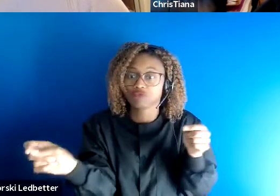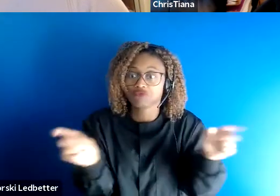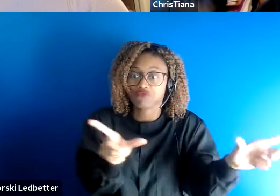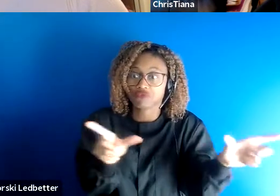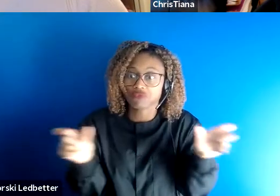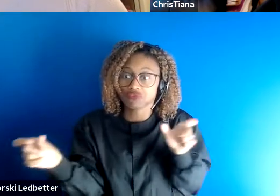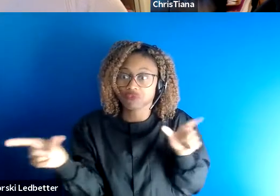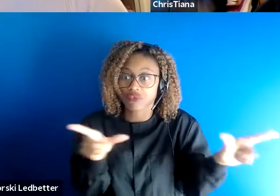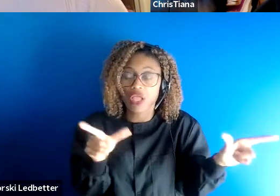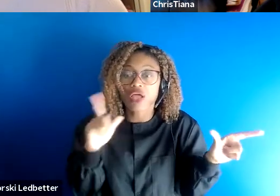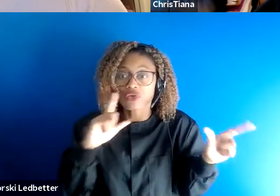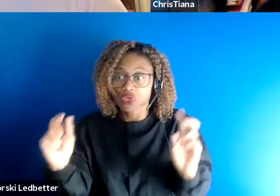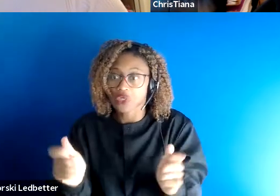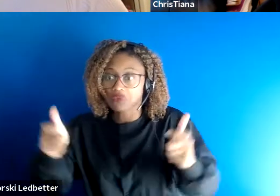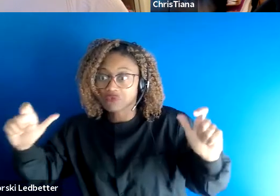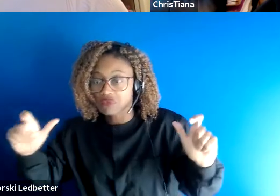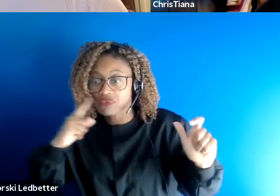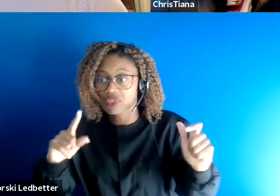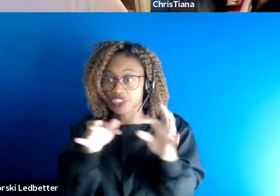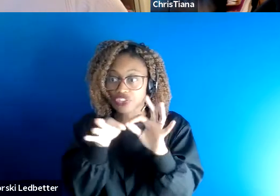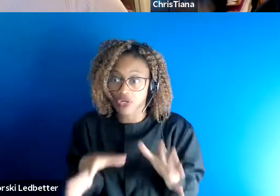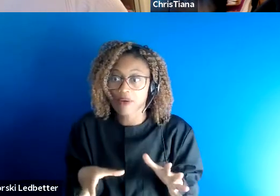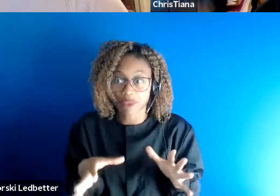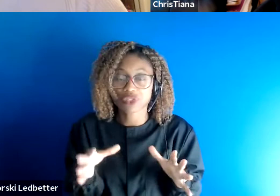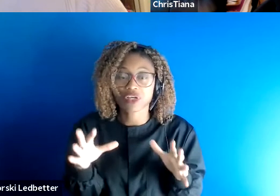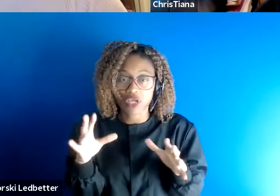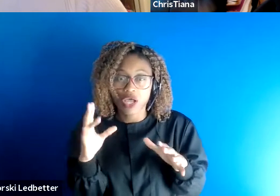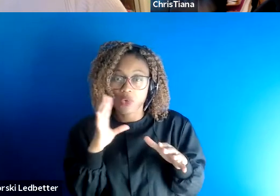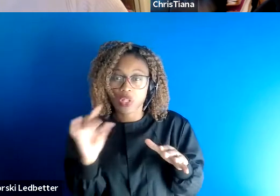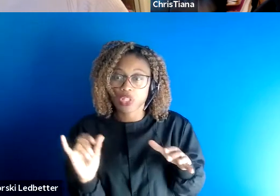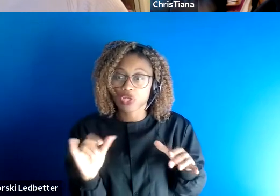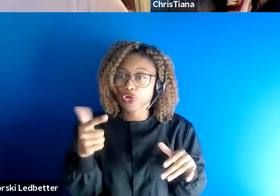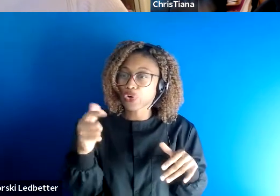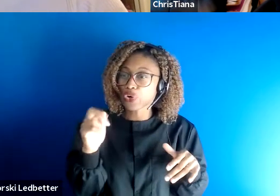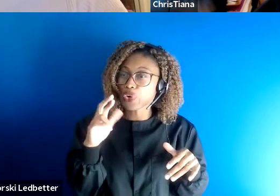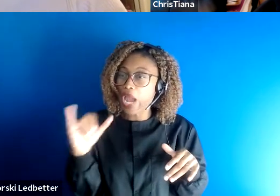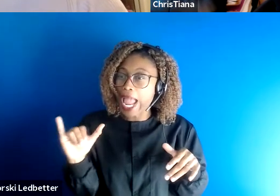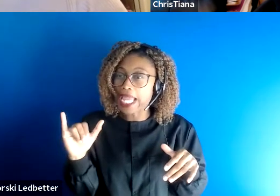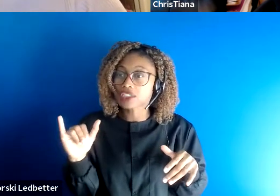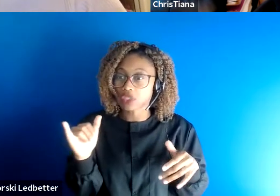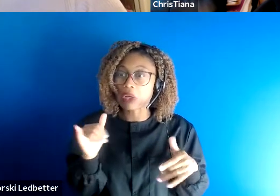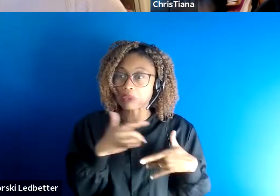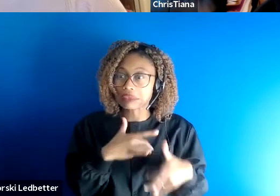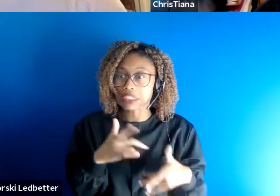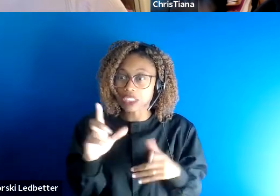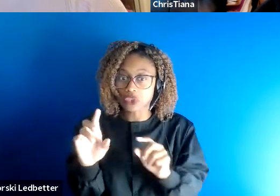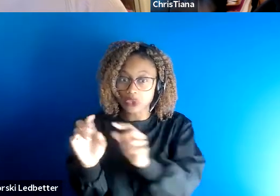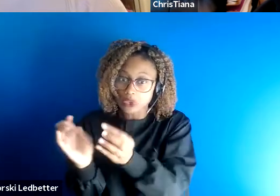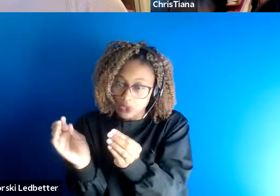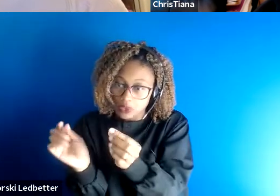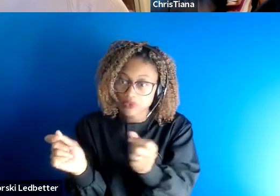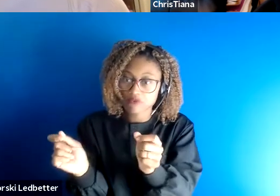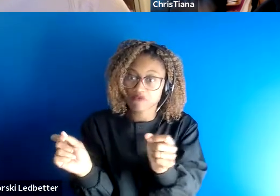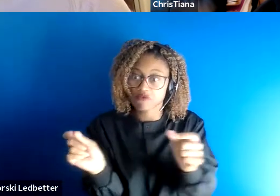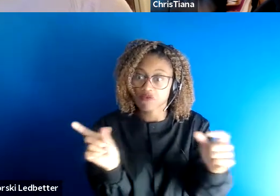moving the bar over. It will turn gray when you're hovering over it, so move it over to the left if you want to make the